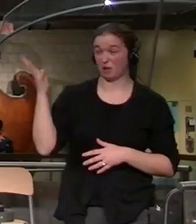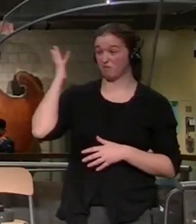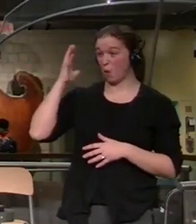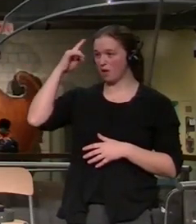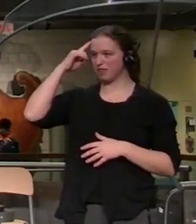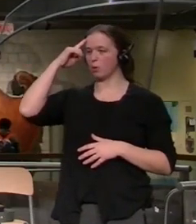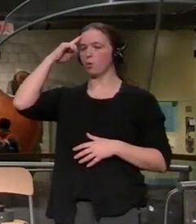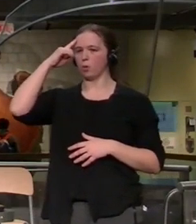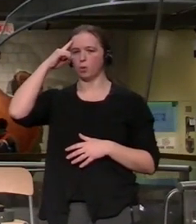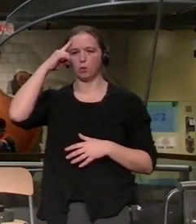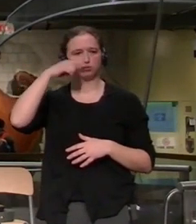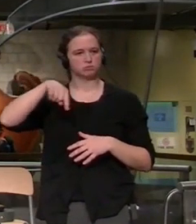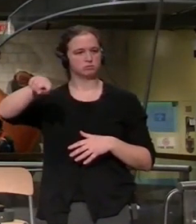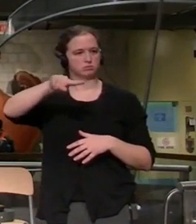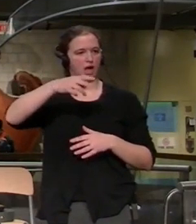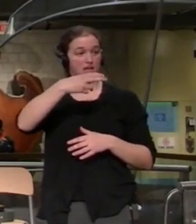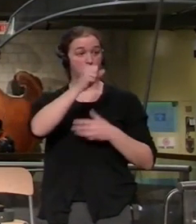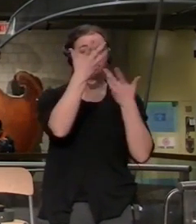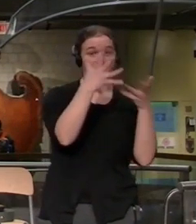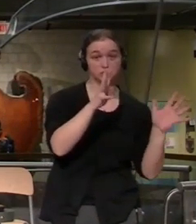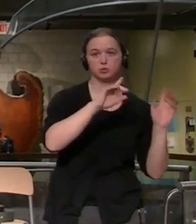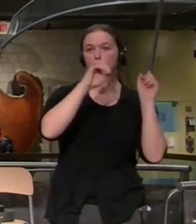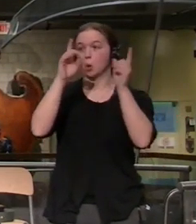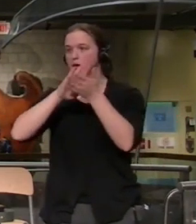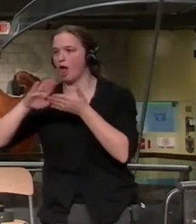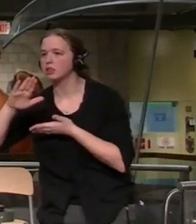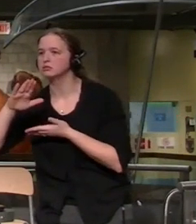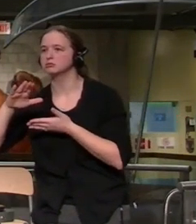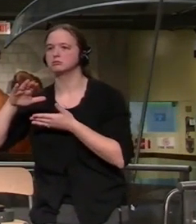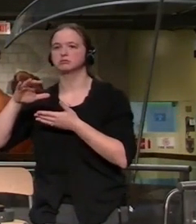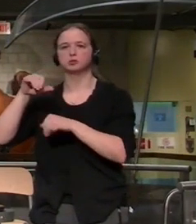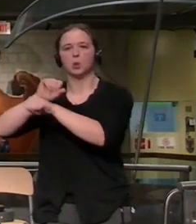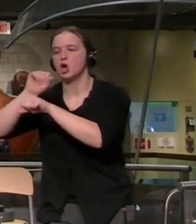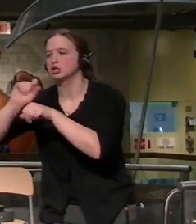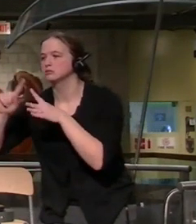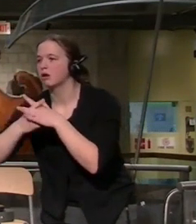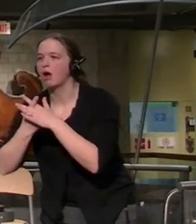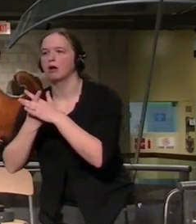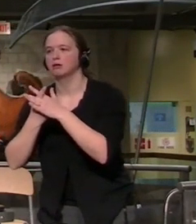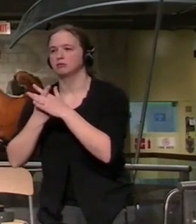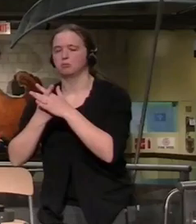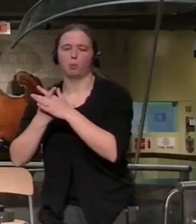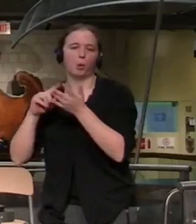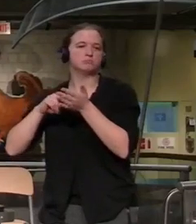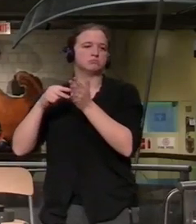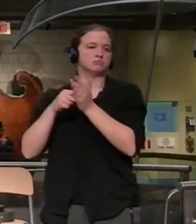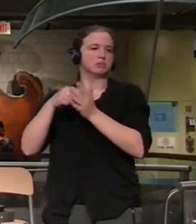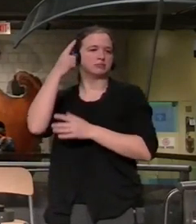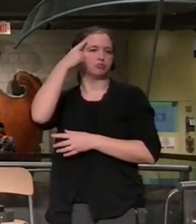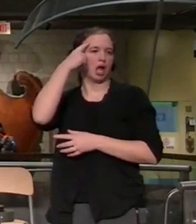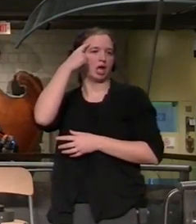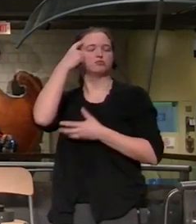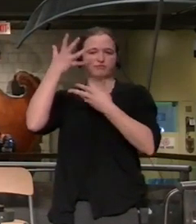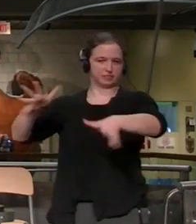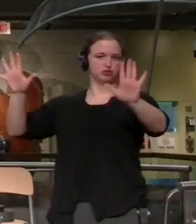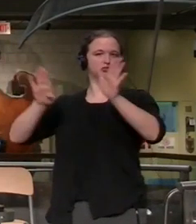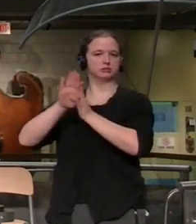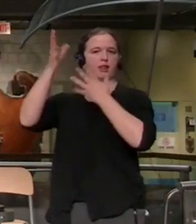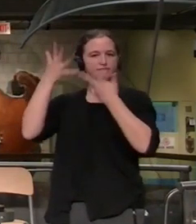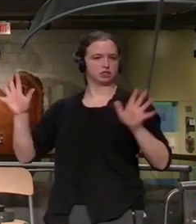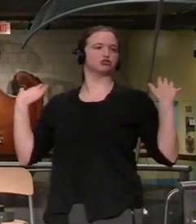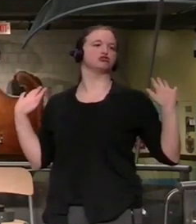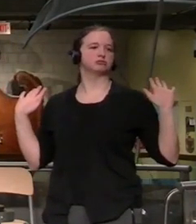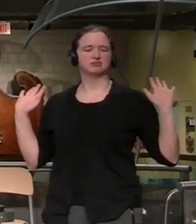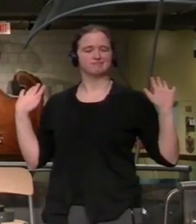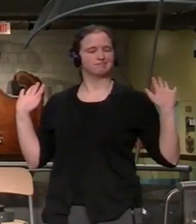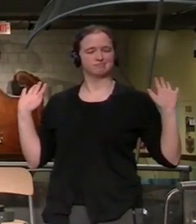done growing. We now know that that's not true. We know that into the middle of the 20s, 25, 22, you know, 20 is not